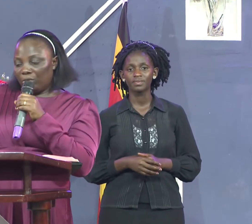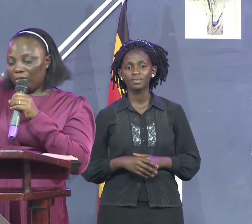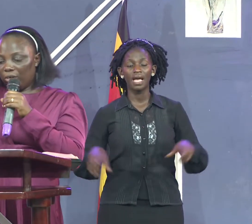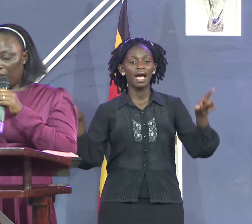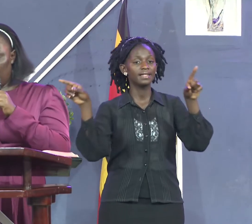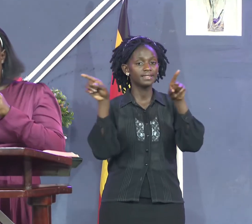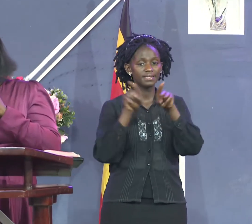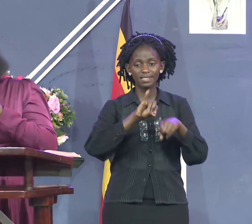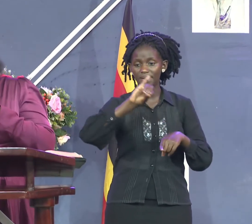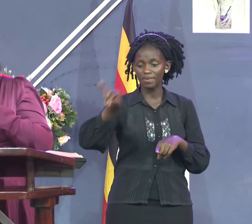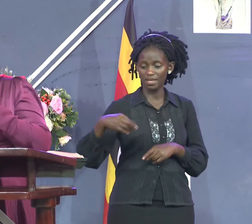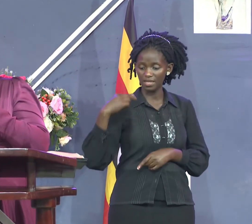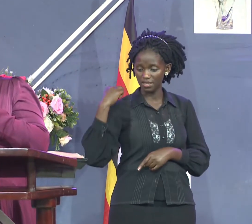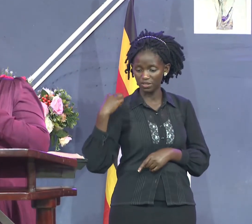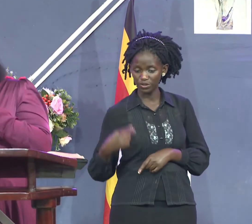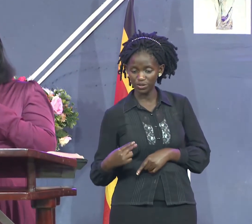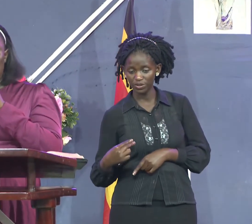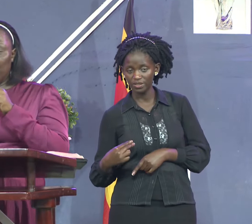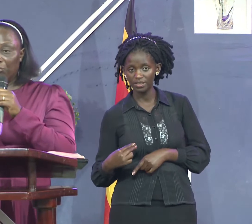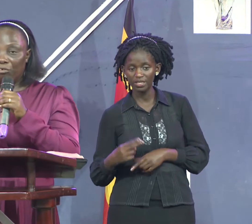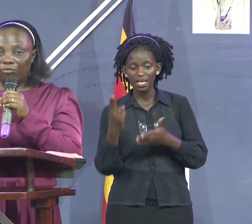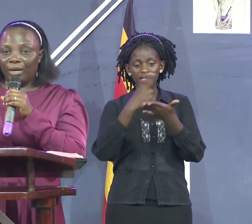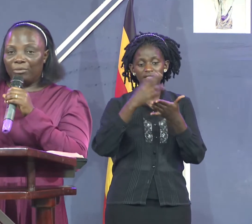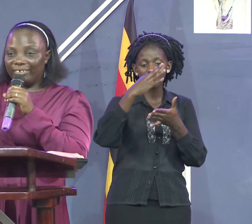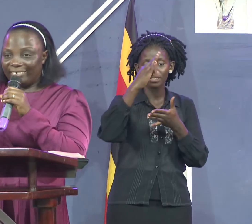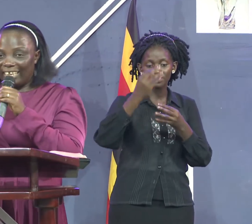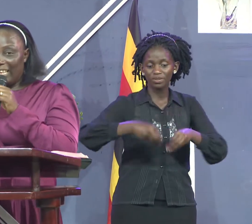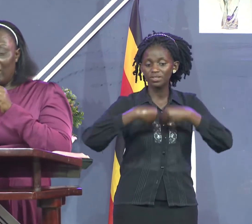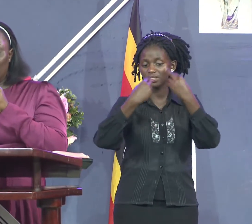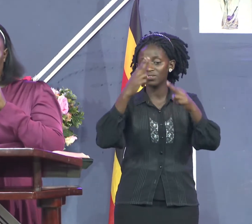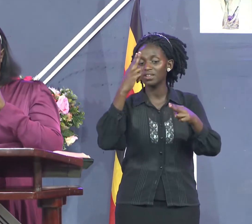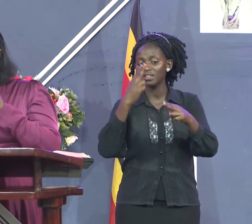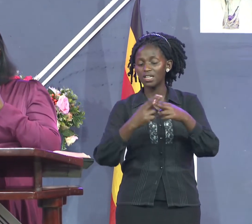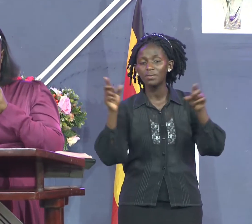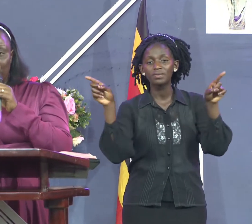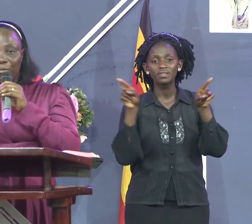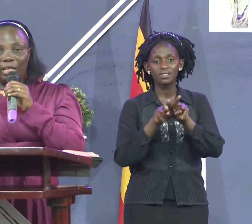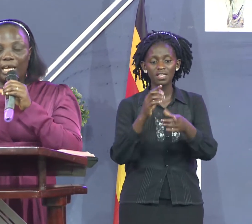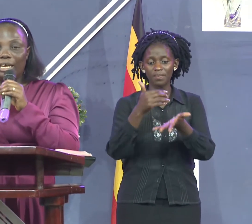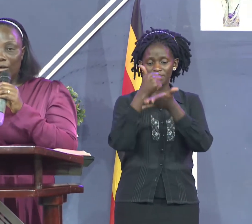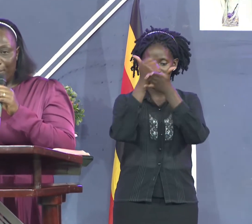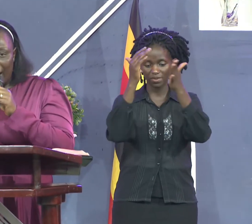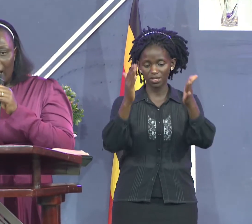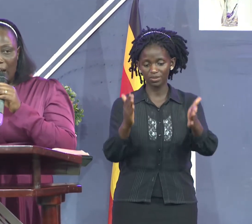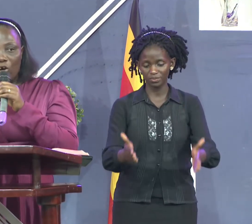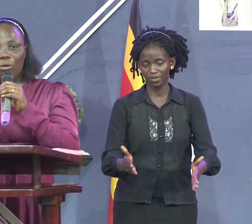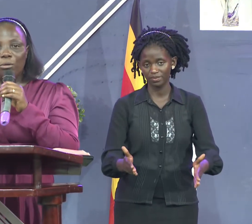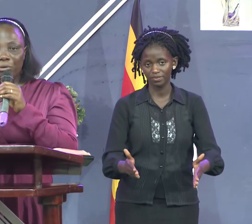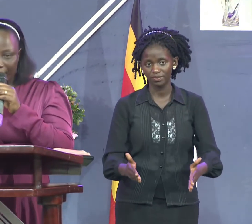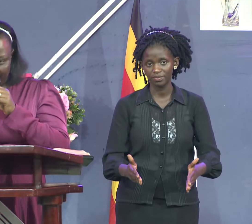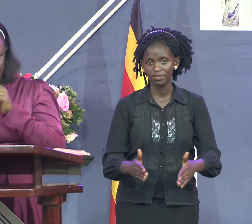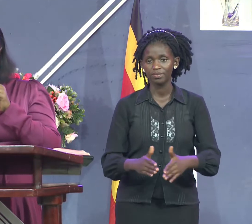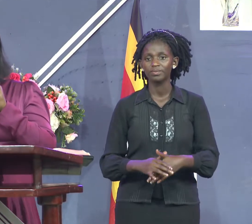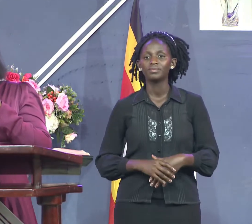mu John omoyo mtukuvu bamuise ekigambo chechimu helper